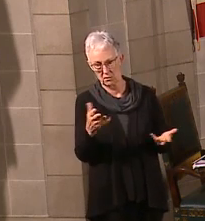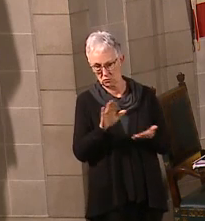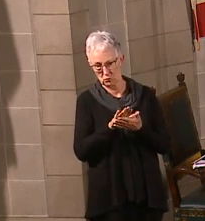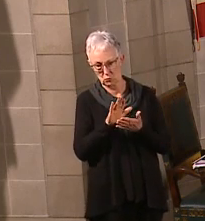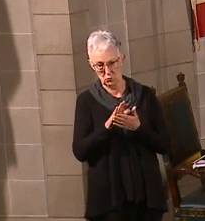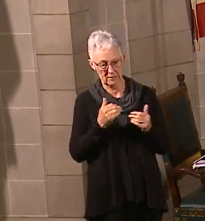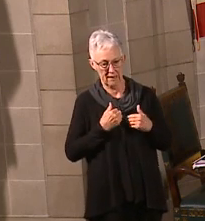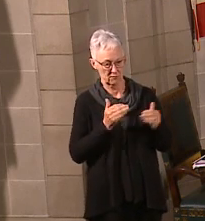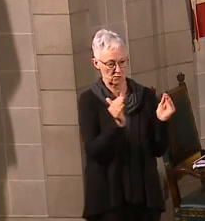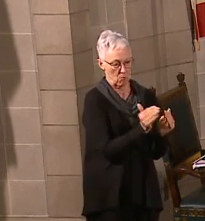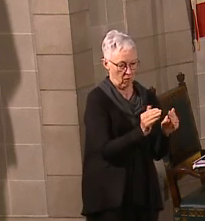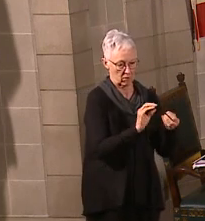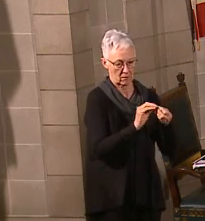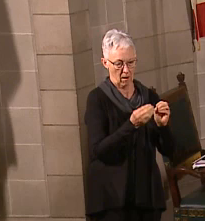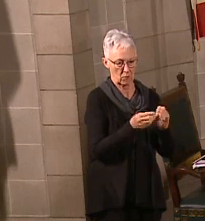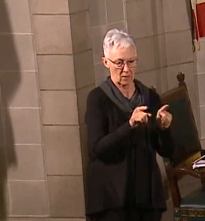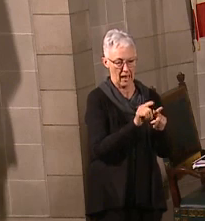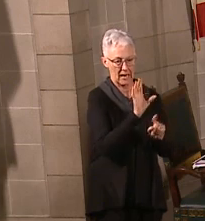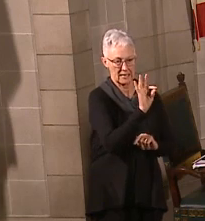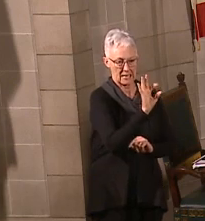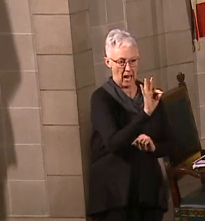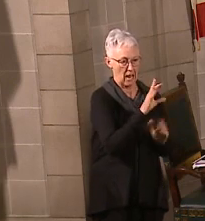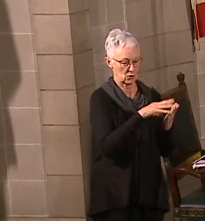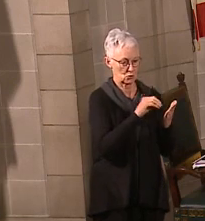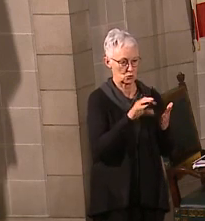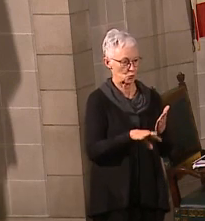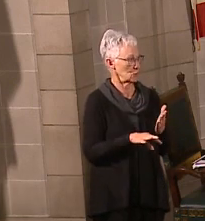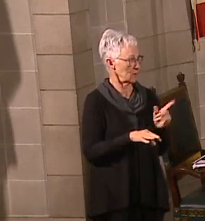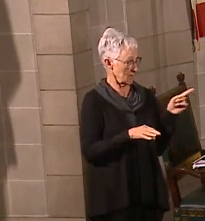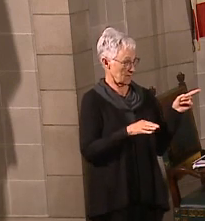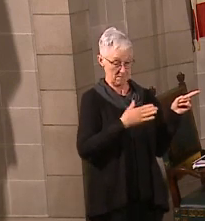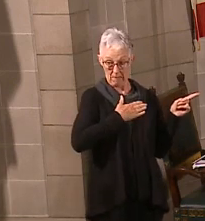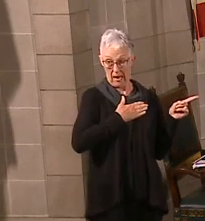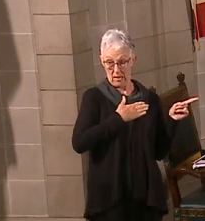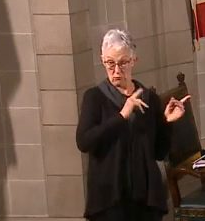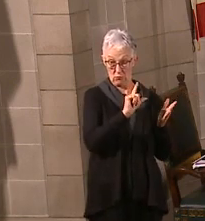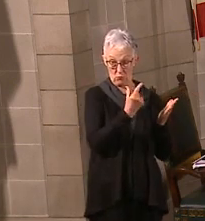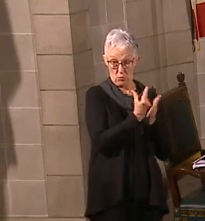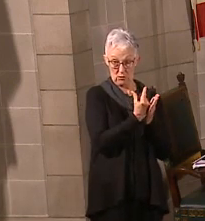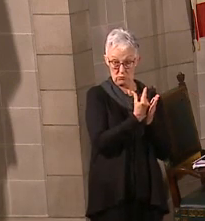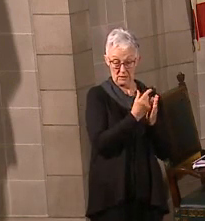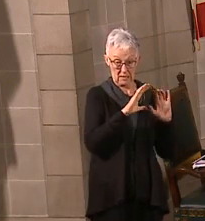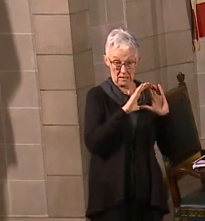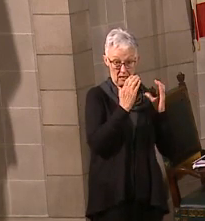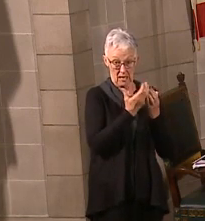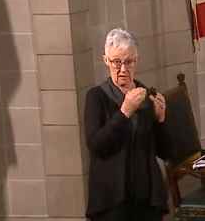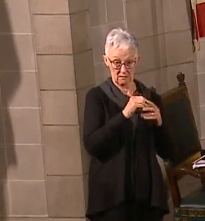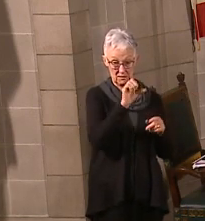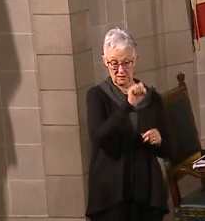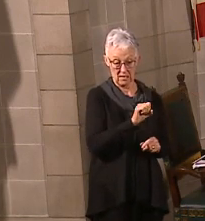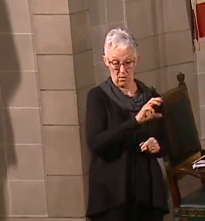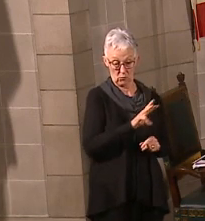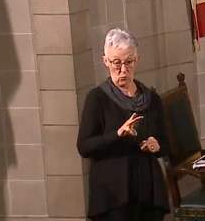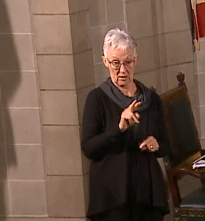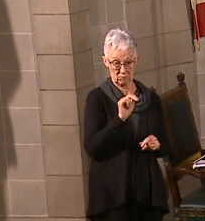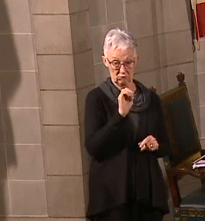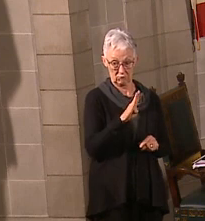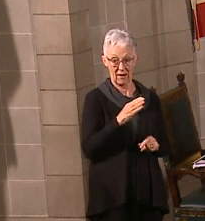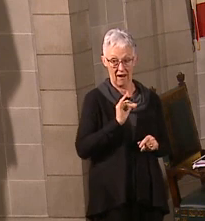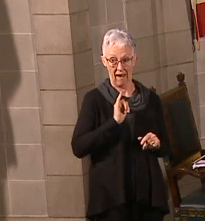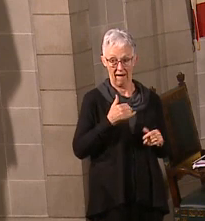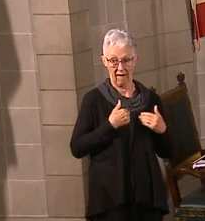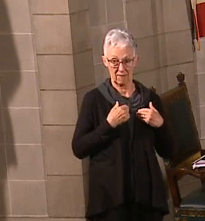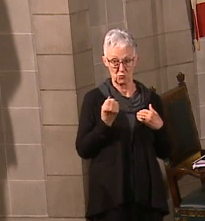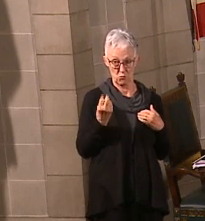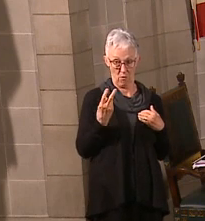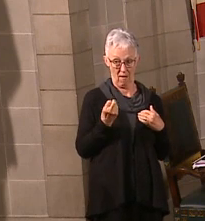of setting that we may have. By the way, I went to a school, I had 12 in my graduating class when I grew up in Southwest Nebraska. So the reality is